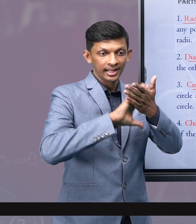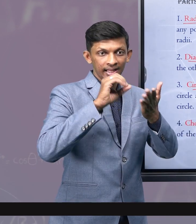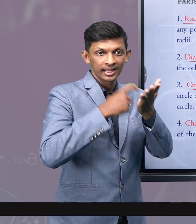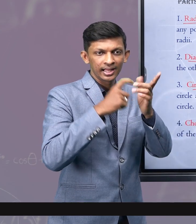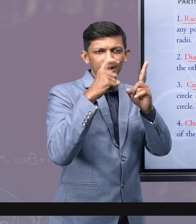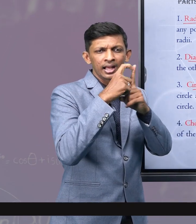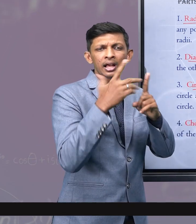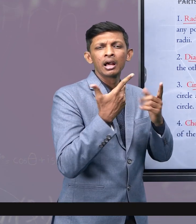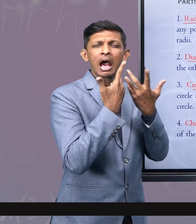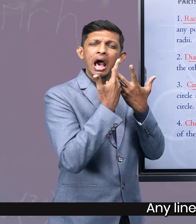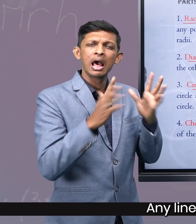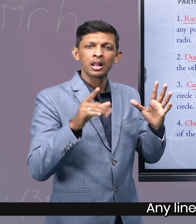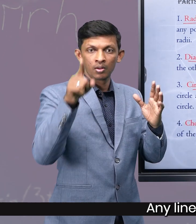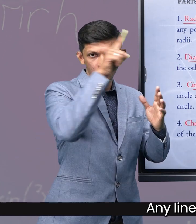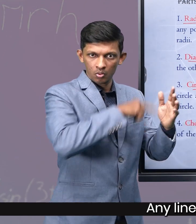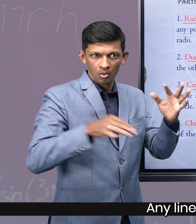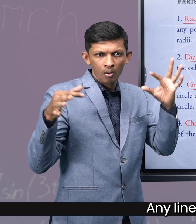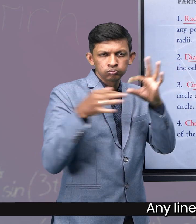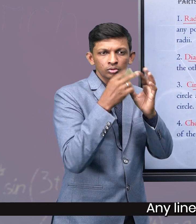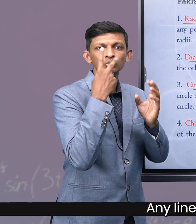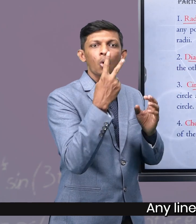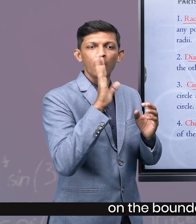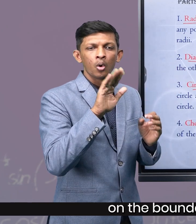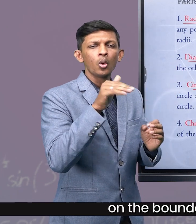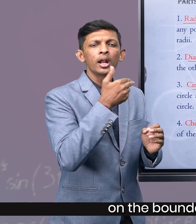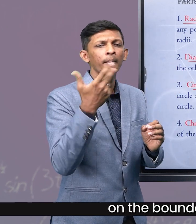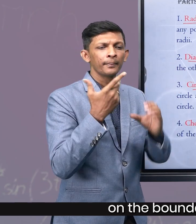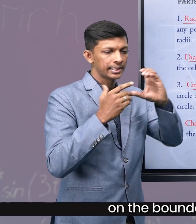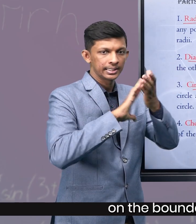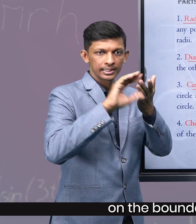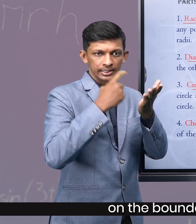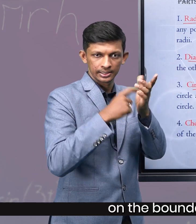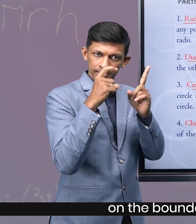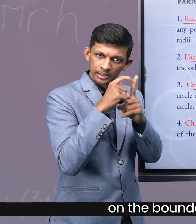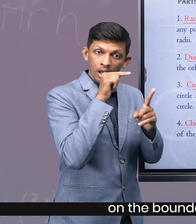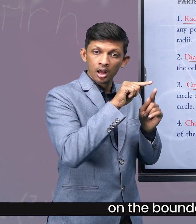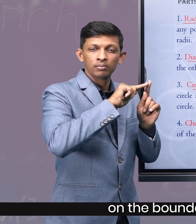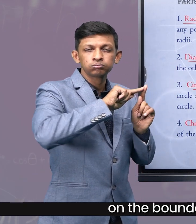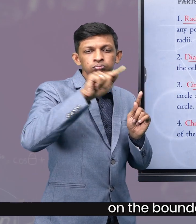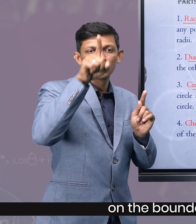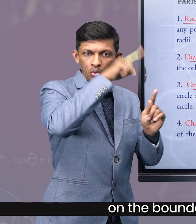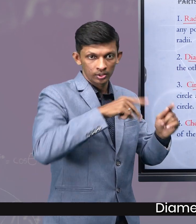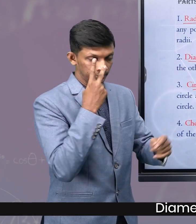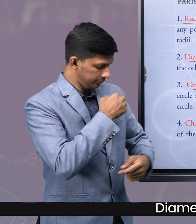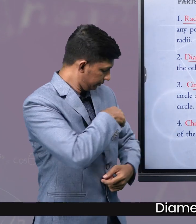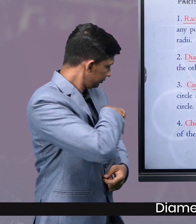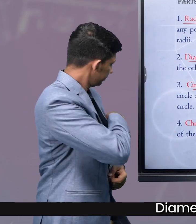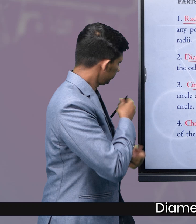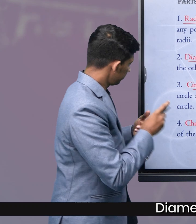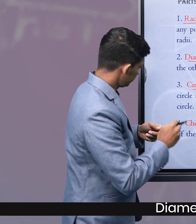Chord. Any line that connects 2 points on the boundary of the circle is called chord. Diameter is the